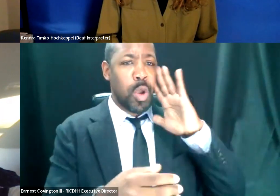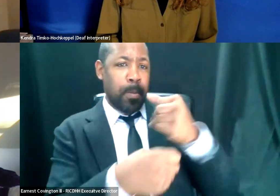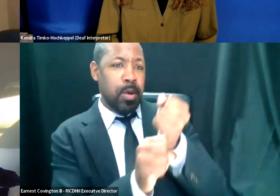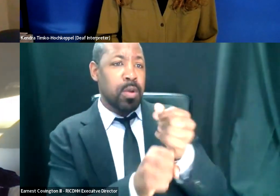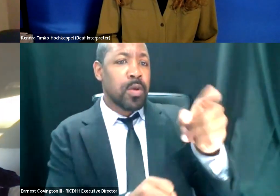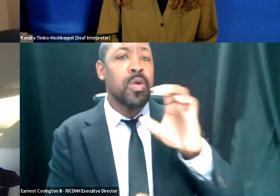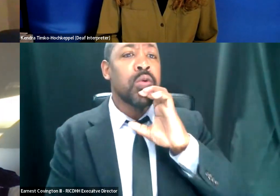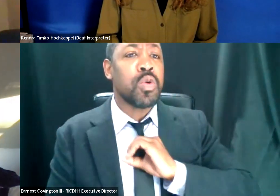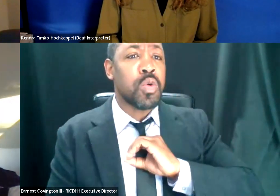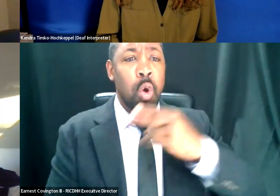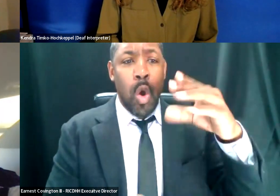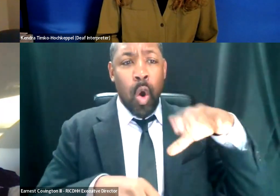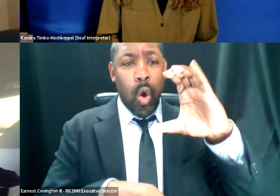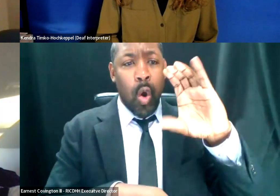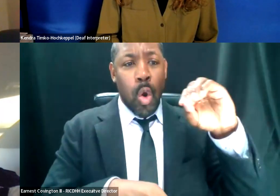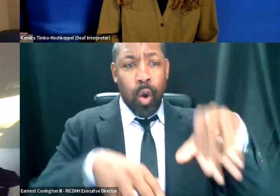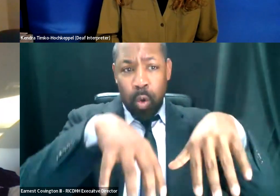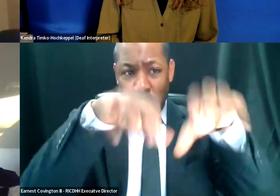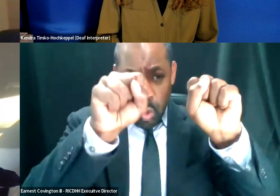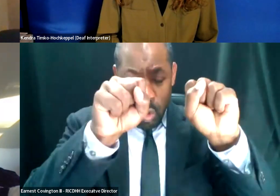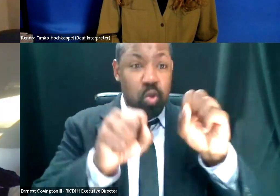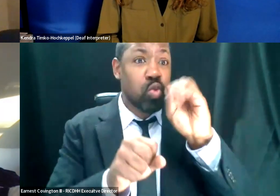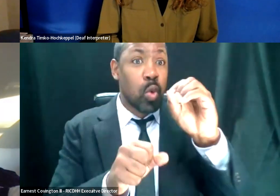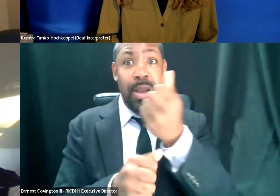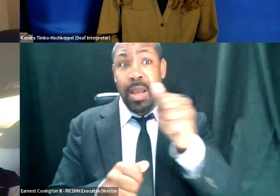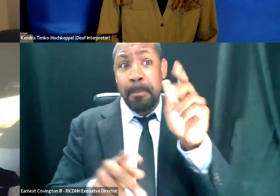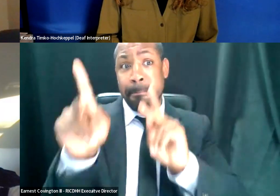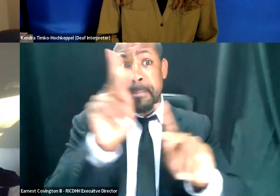but Kimmy's not here, Kimmy Marthers. So Caroline is